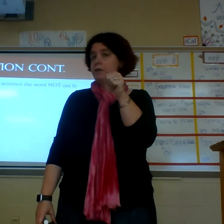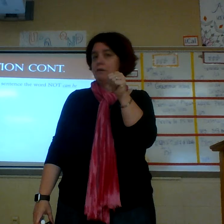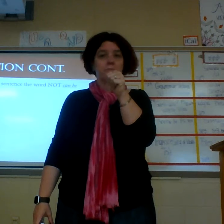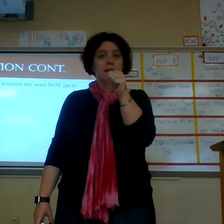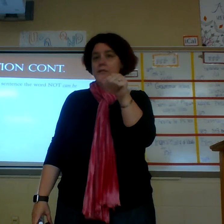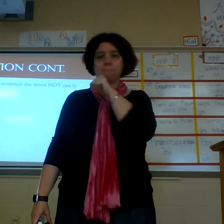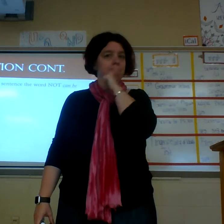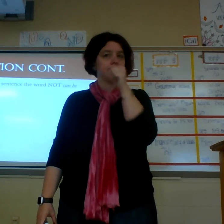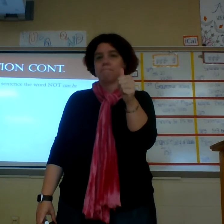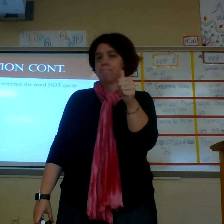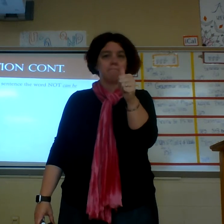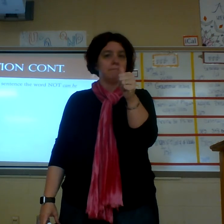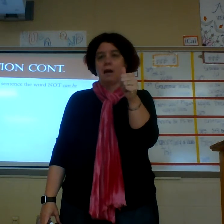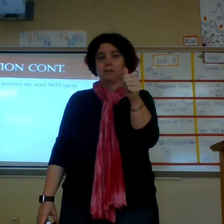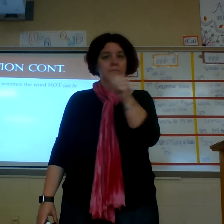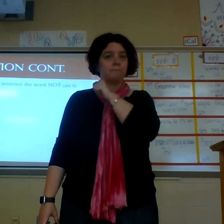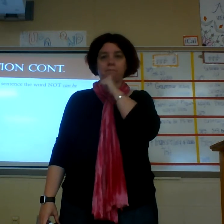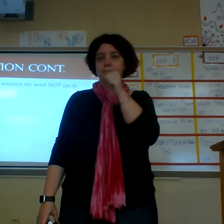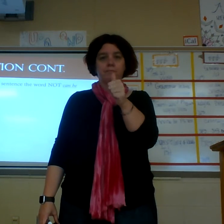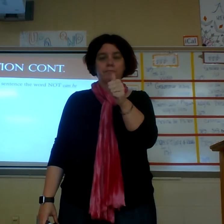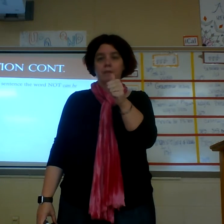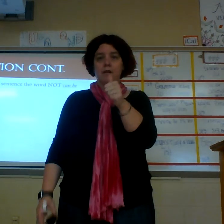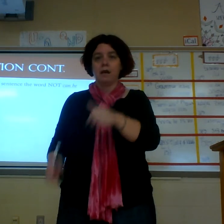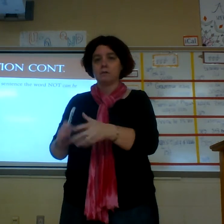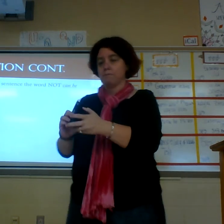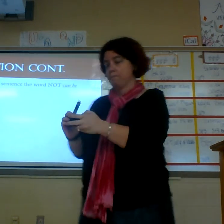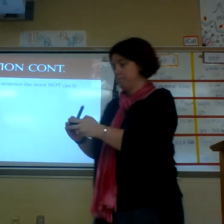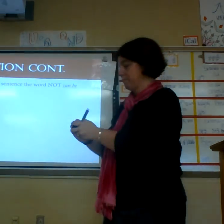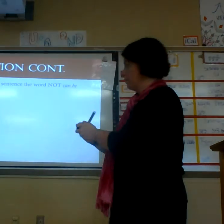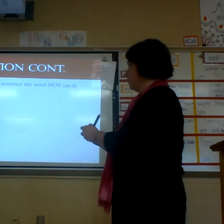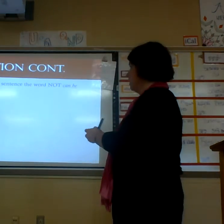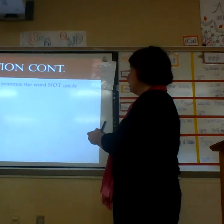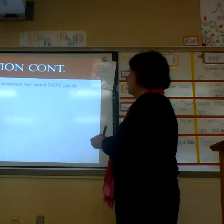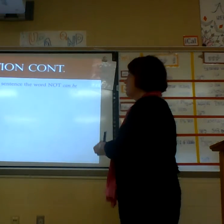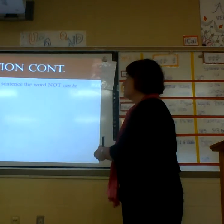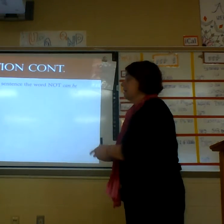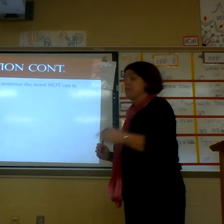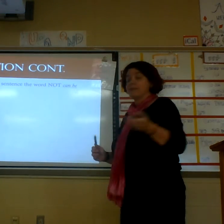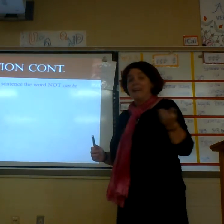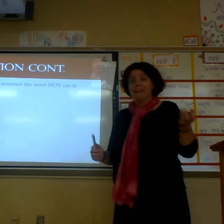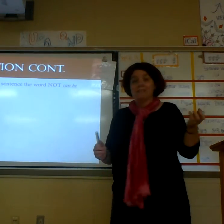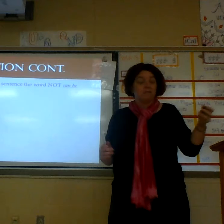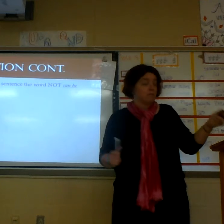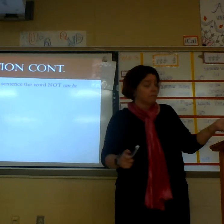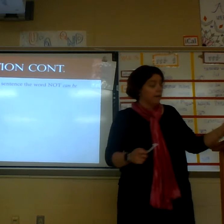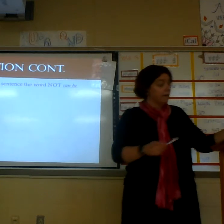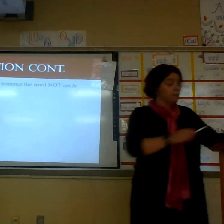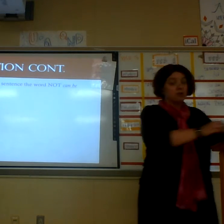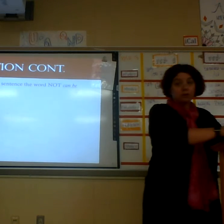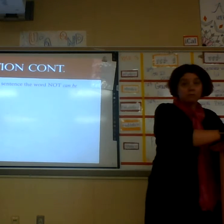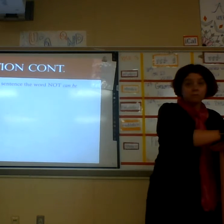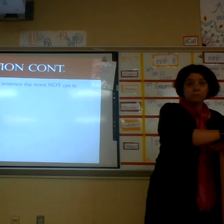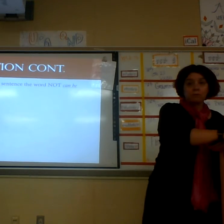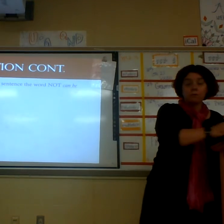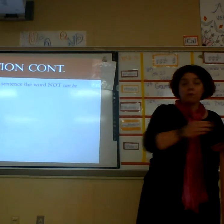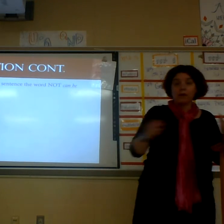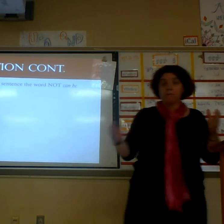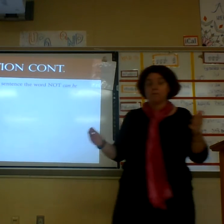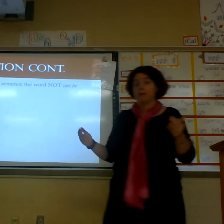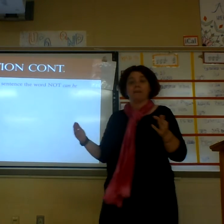no. Not. Not. Not. The sign for can't. Okay, can you go to the football game on Friday? I